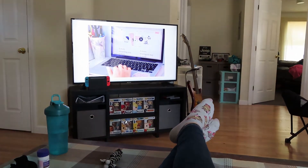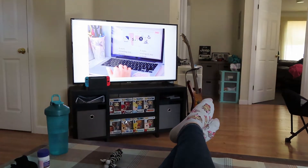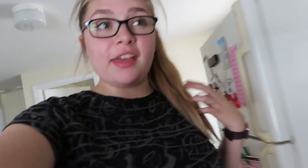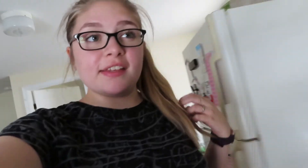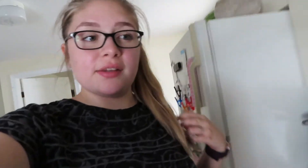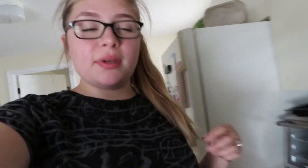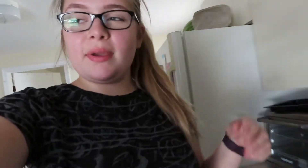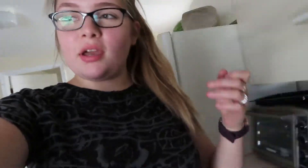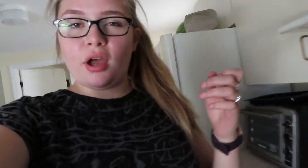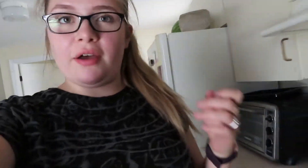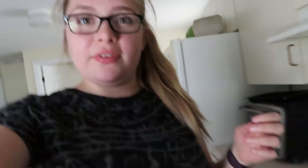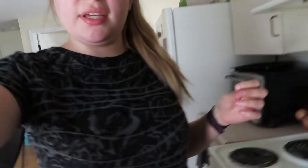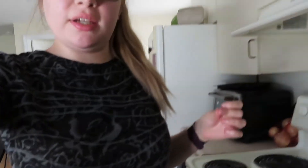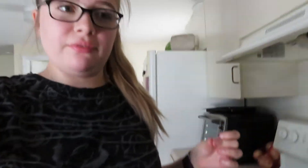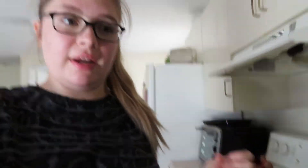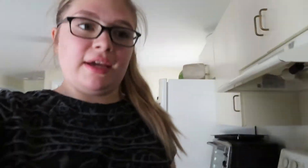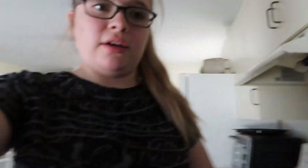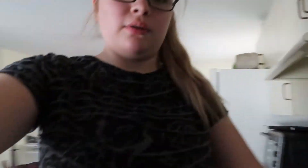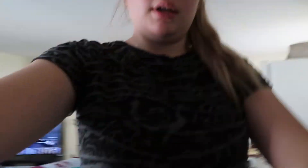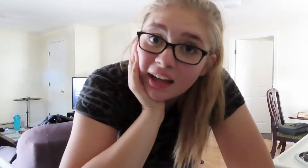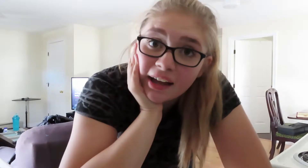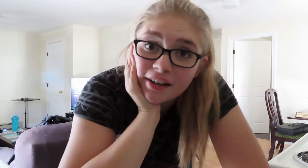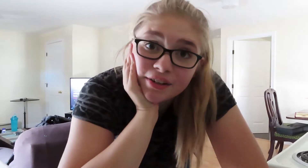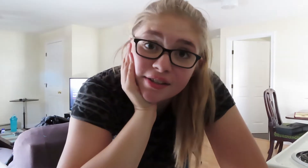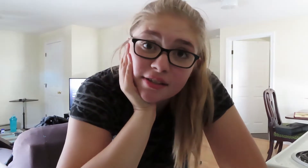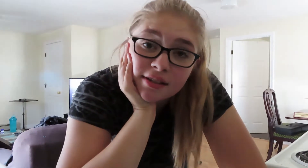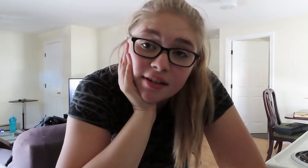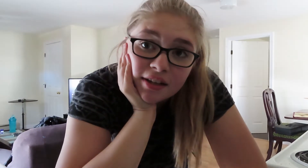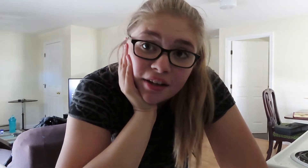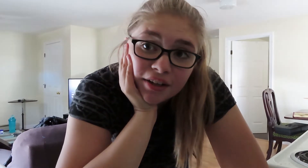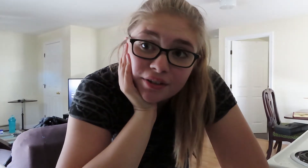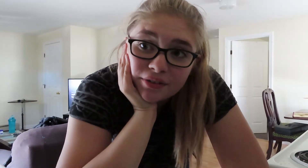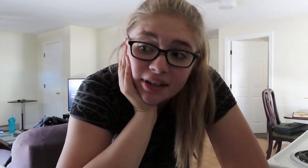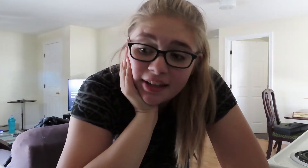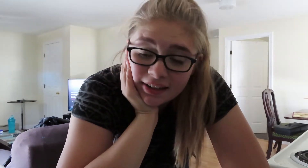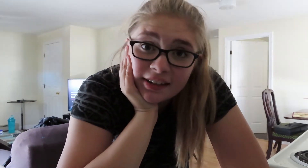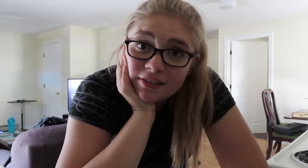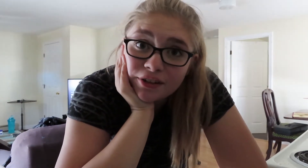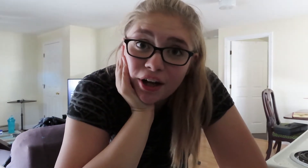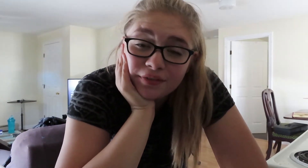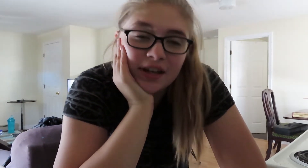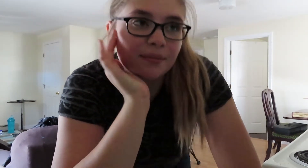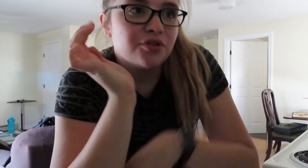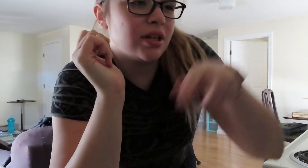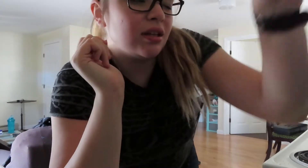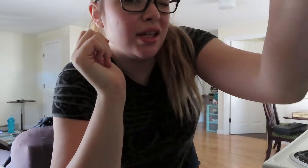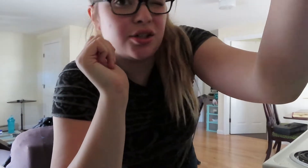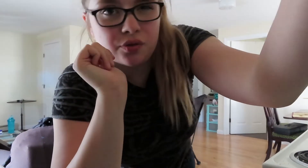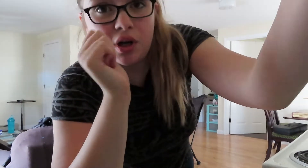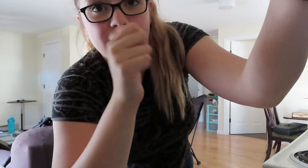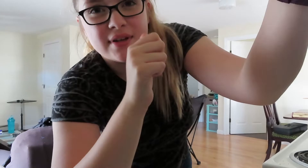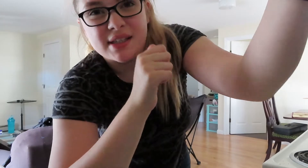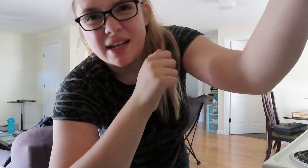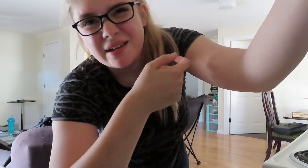okay so i'm gonna make a coffee right now i just really need another coffee i've been drinking like two coffees a day